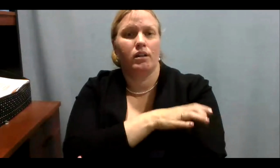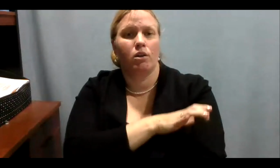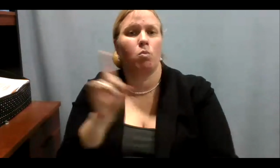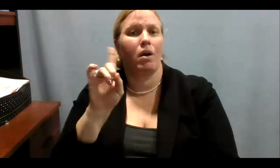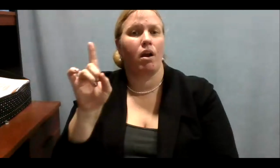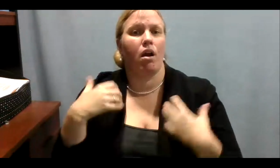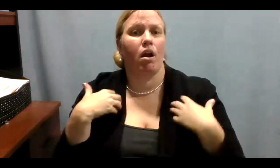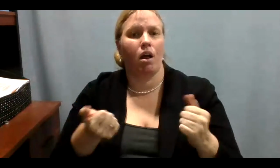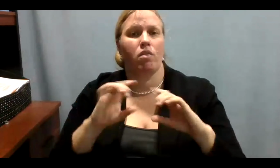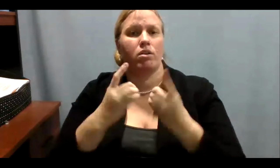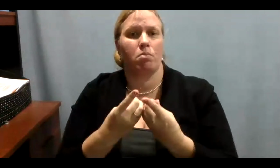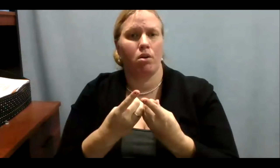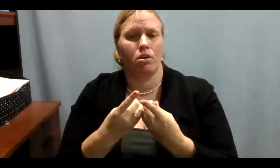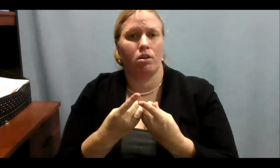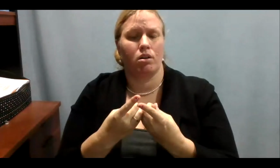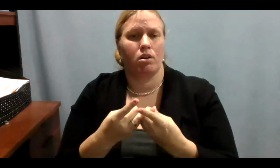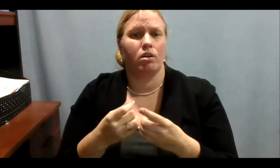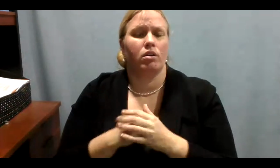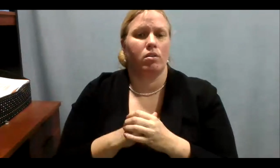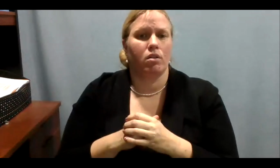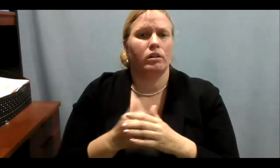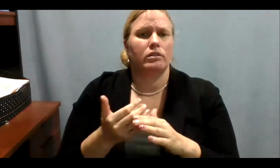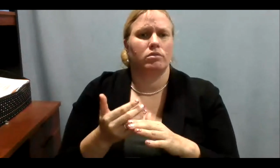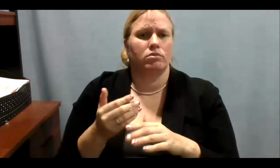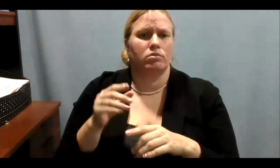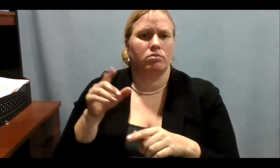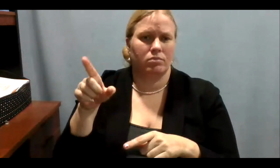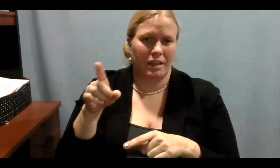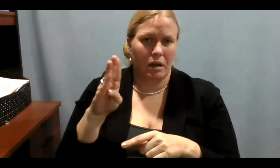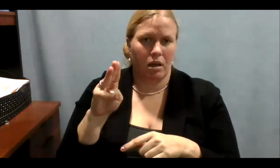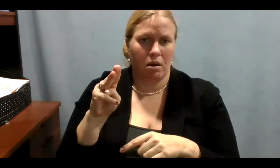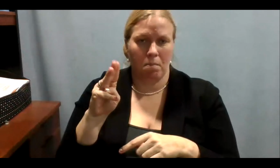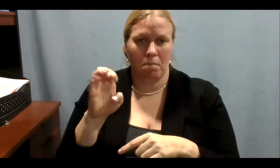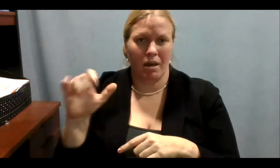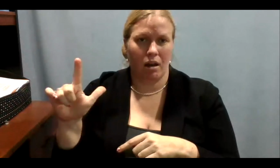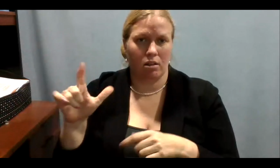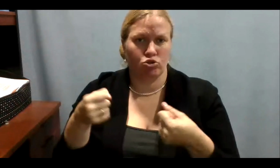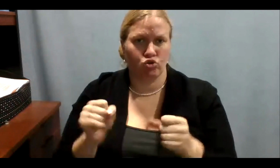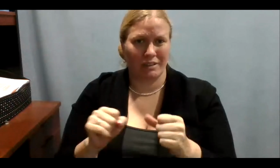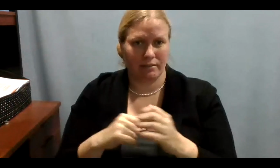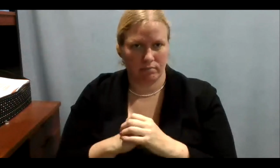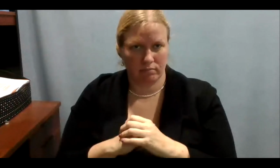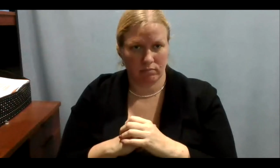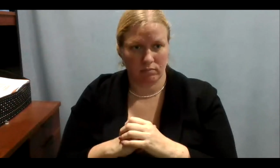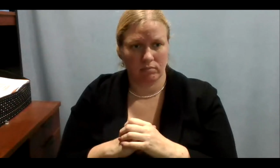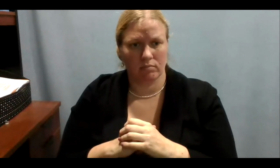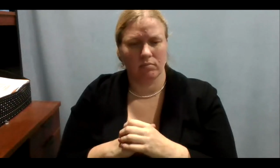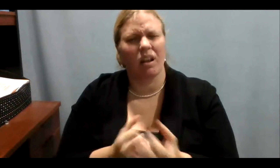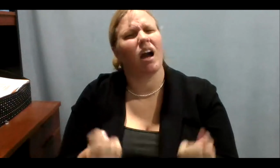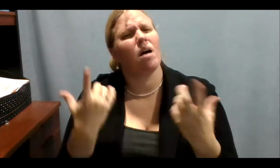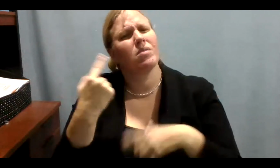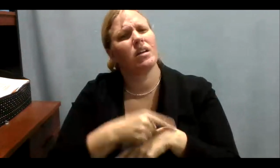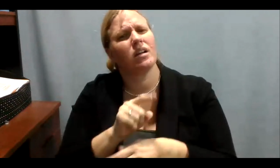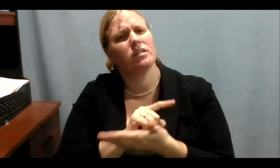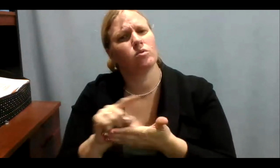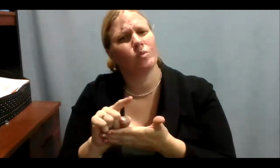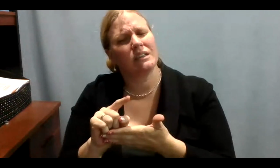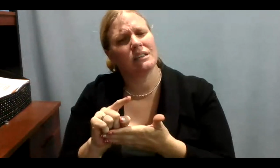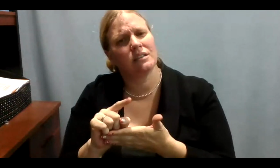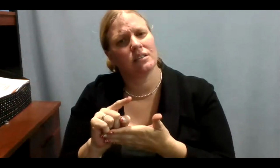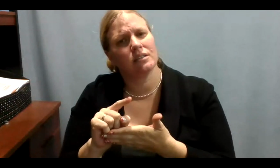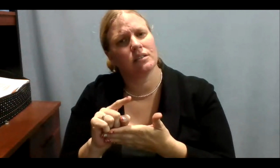clinic sites 54 meadow street and how many days a week will the clinic